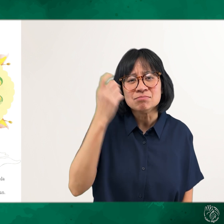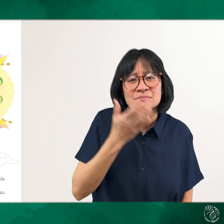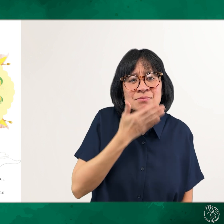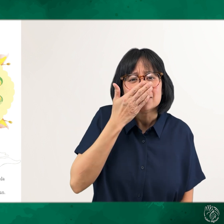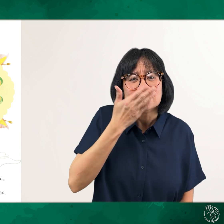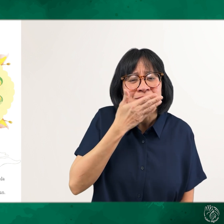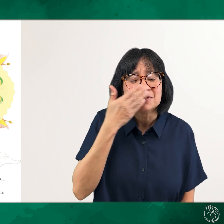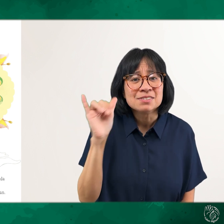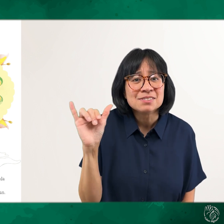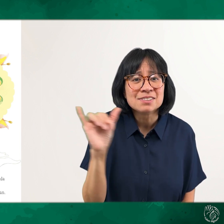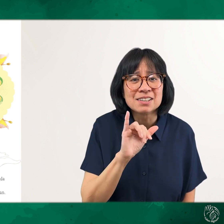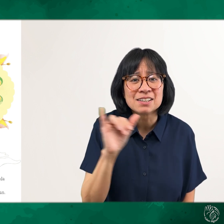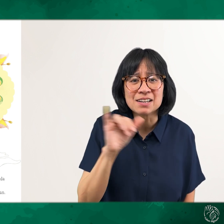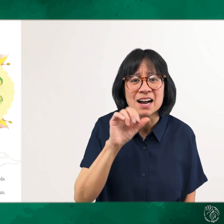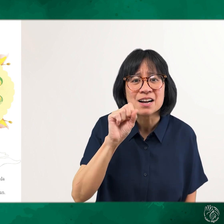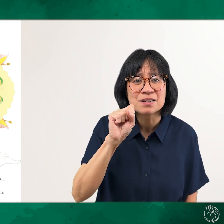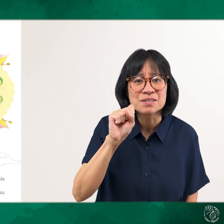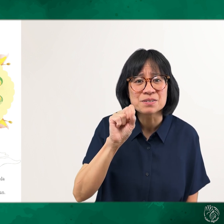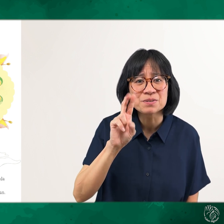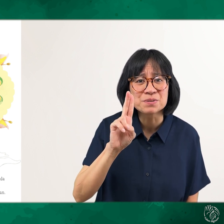It smells like suman,